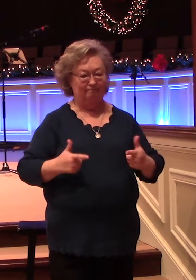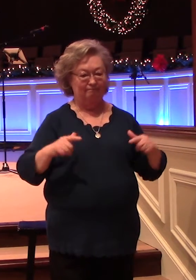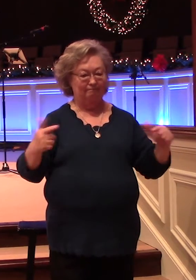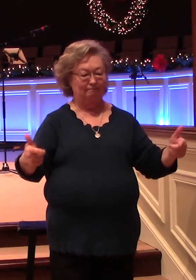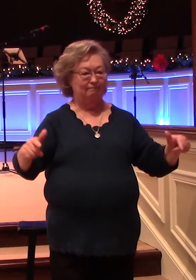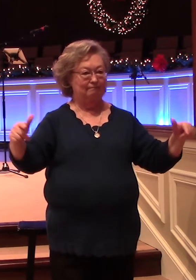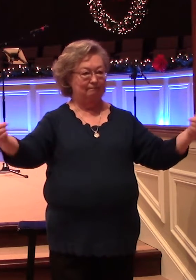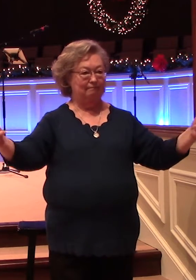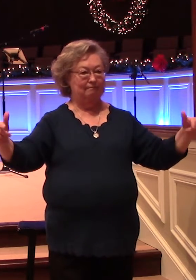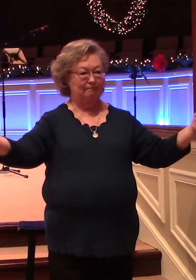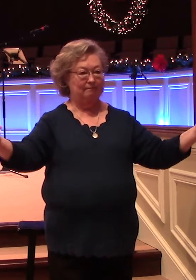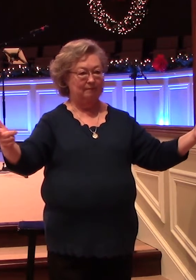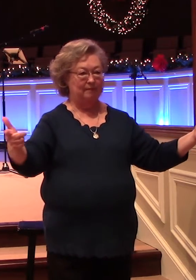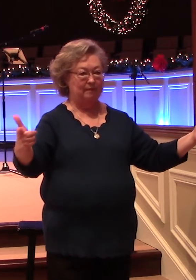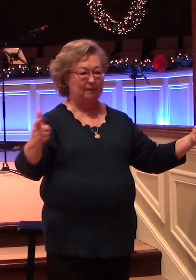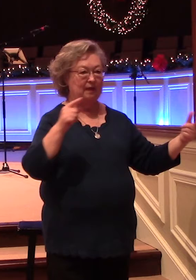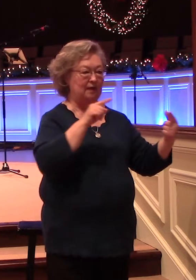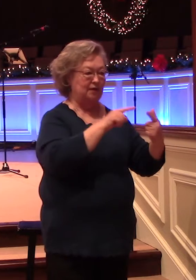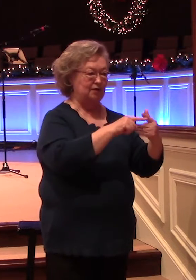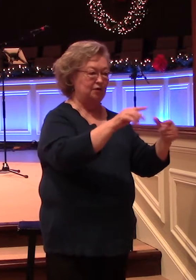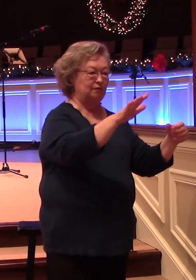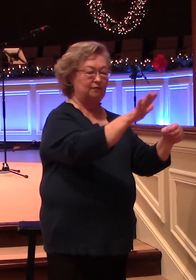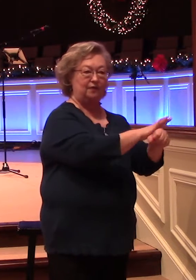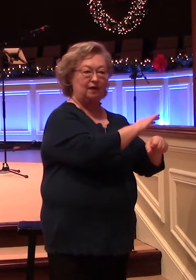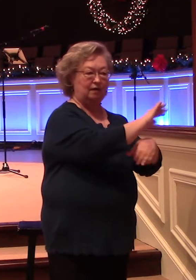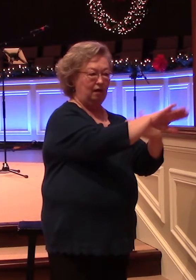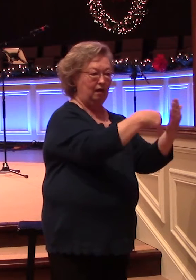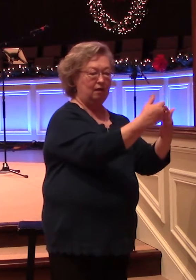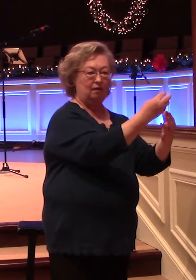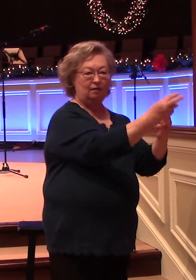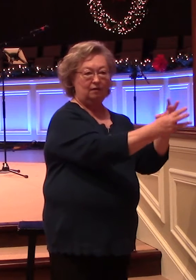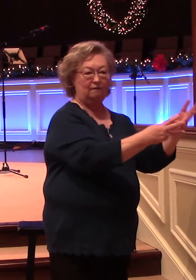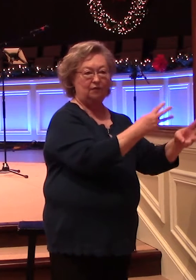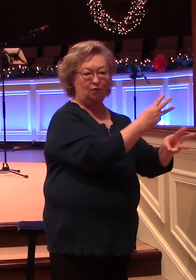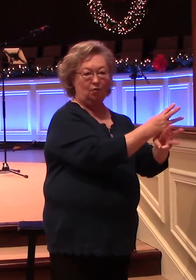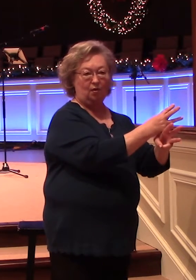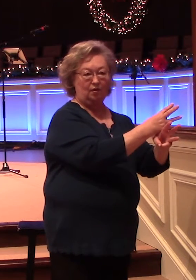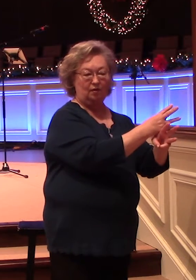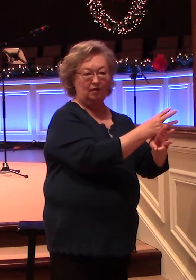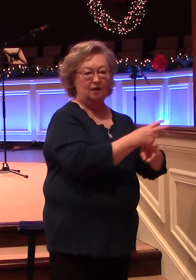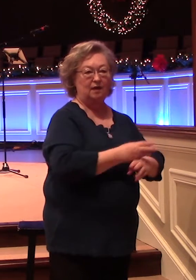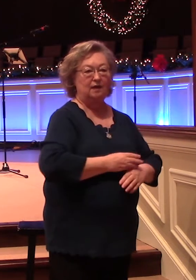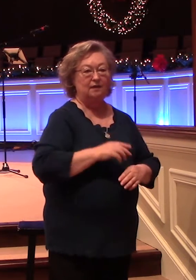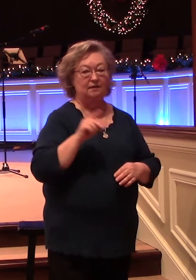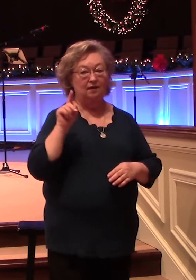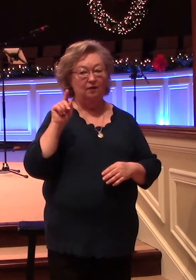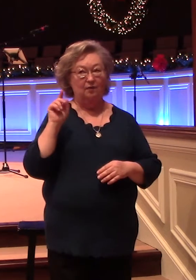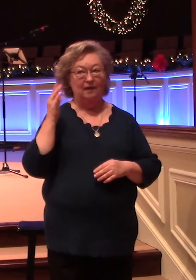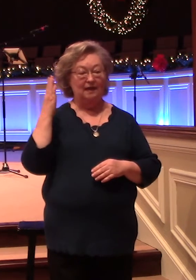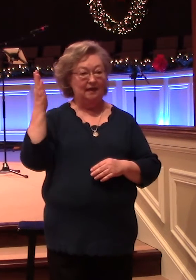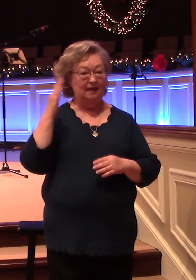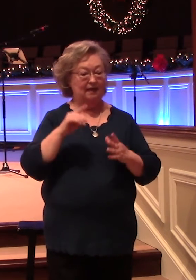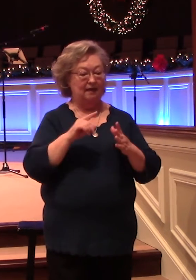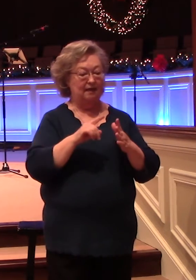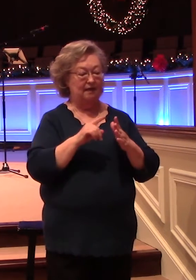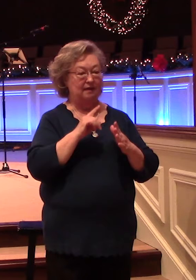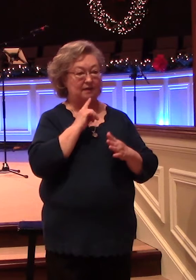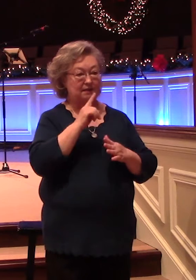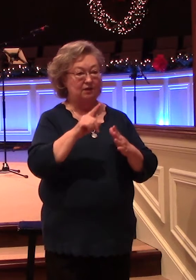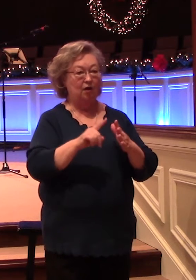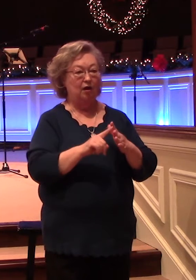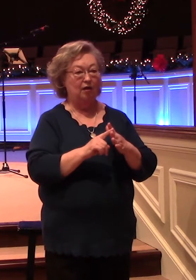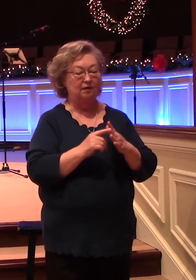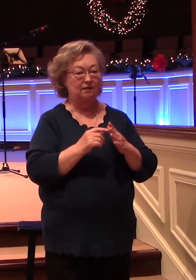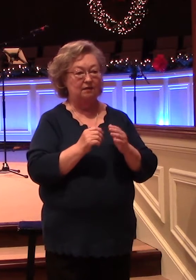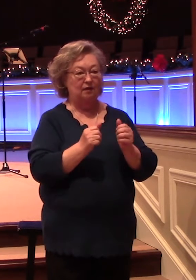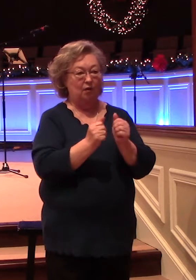world. That's why this passage begins with the command to love one another, and it ends with the proclamation and the confession that we